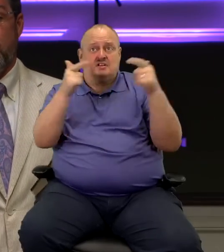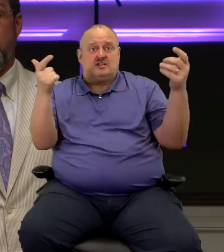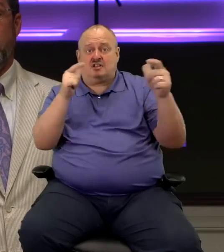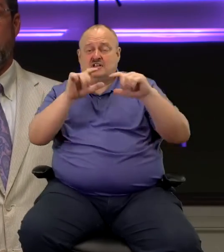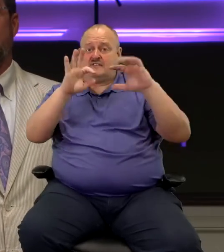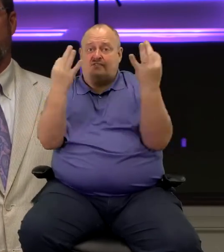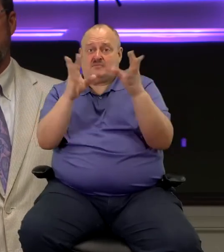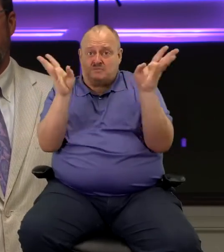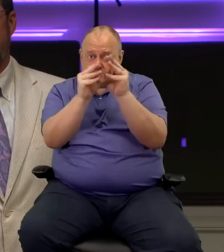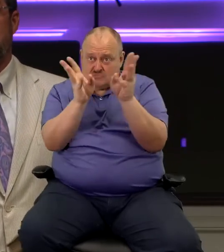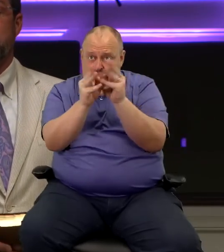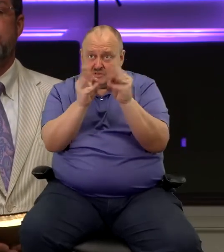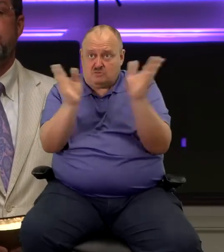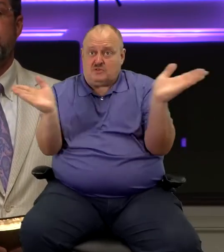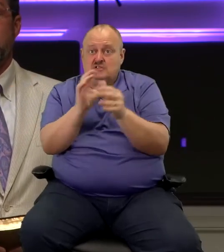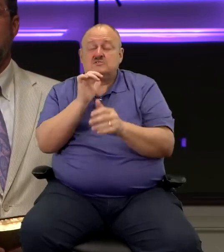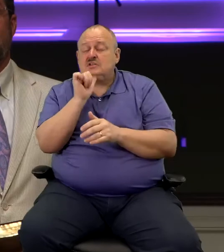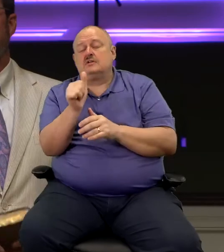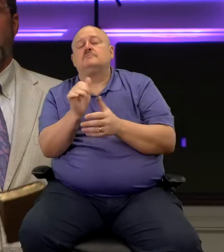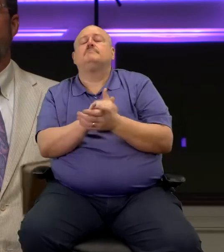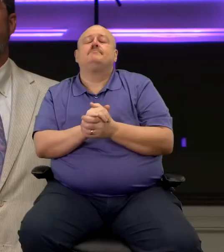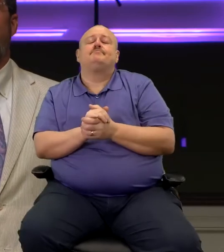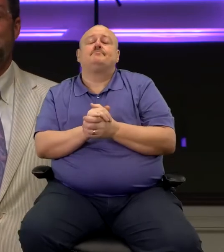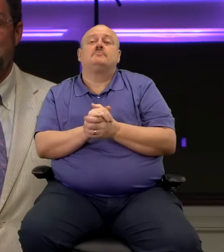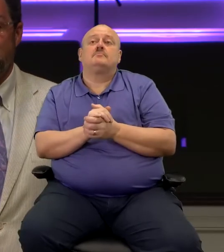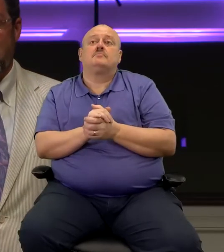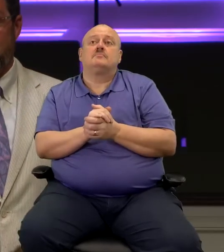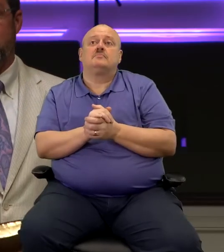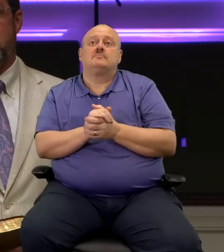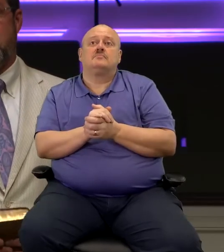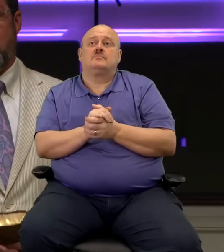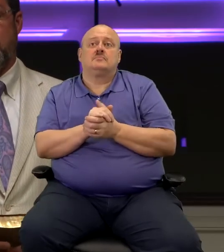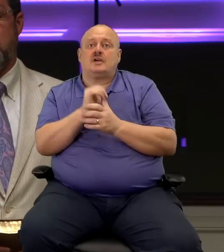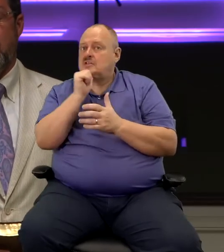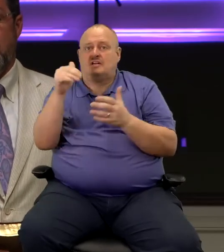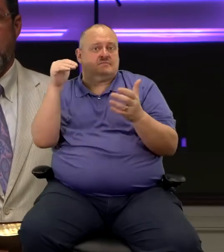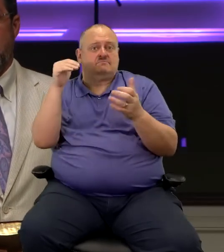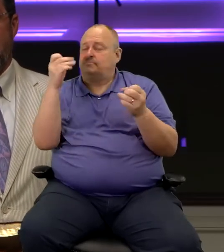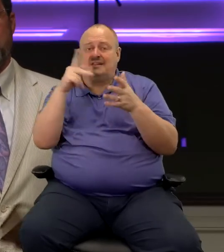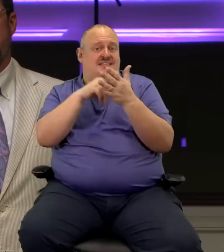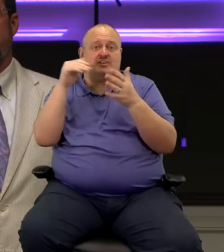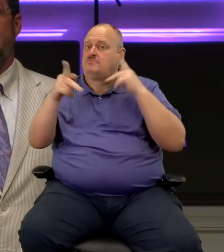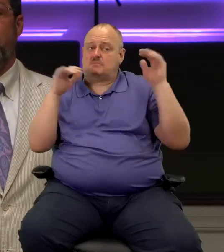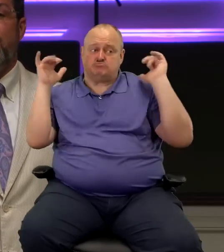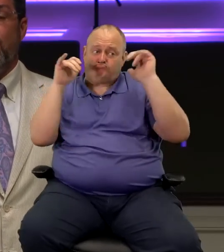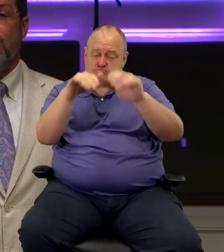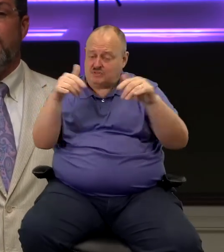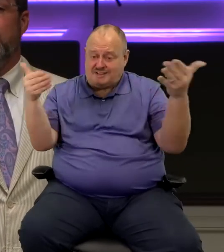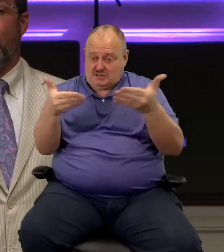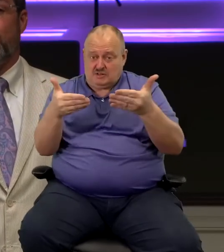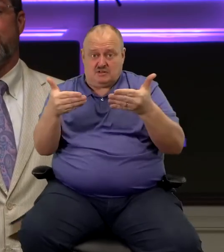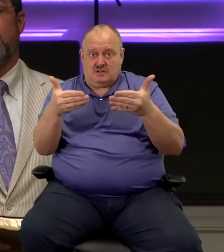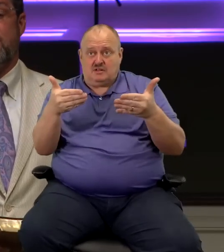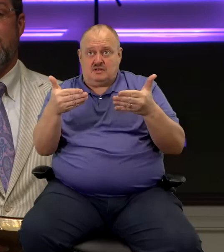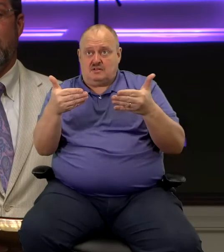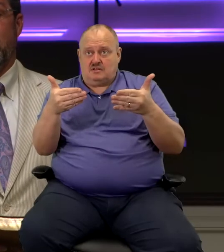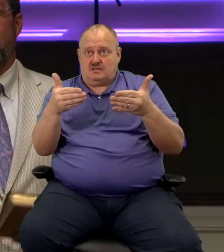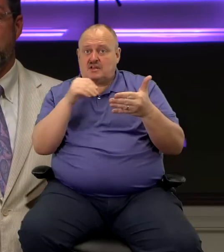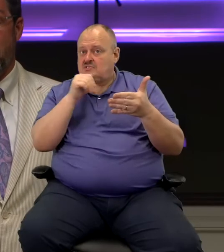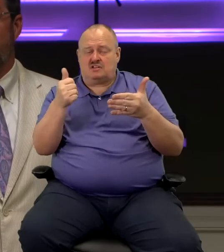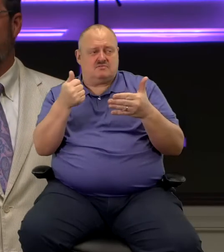gathering. At least we've been encouraged not to. There are not thousands of people on this campus, and I'm sure very few family